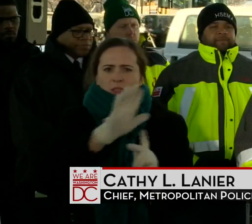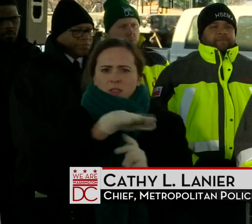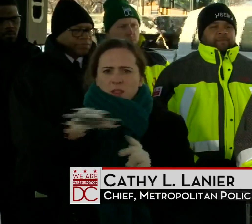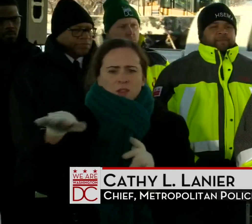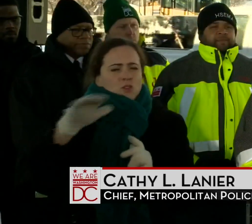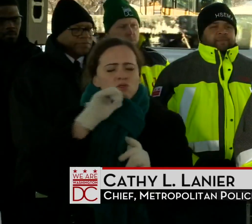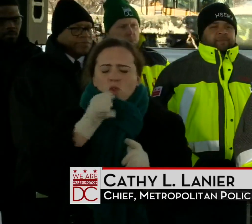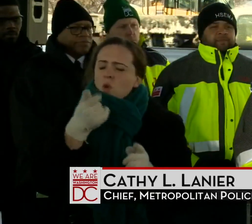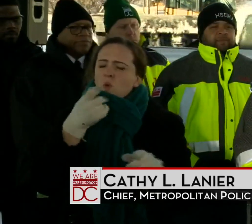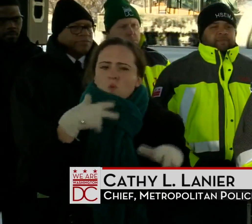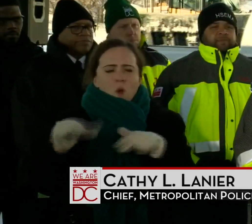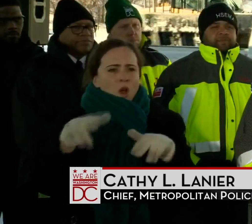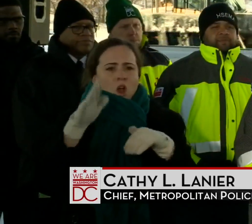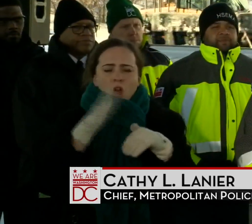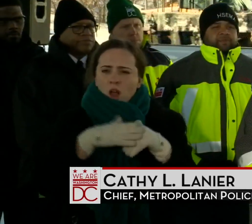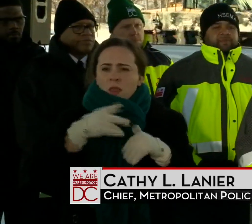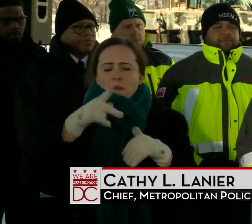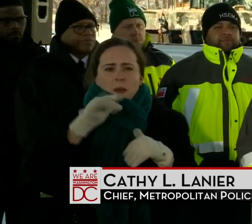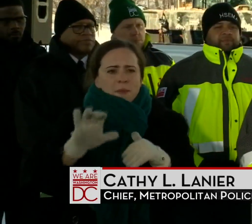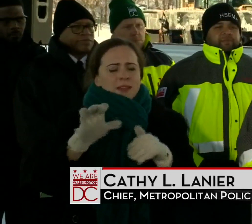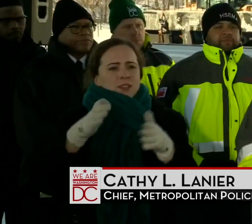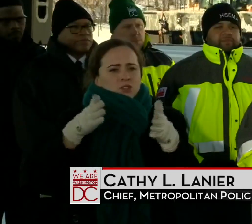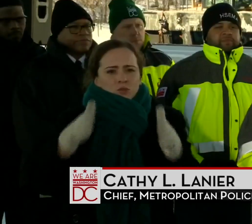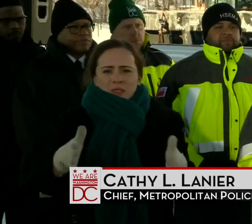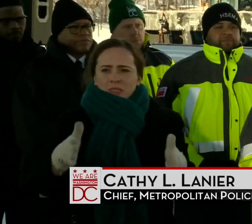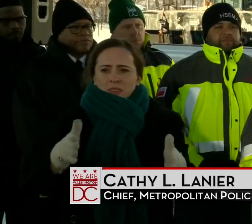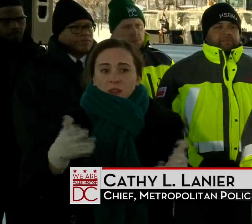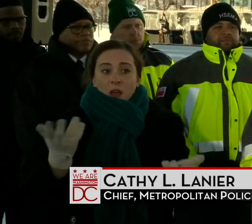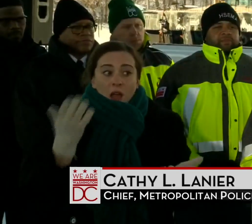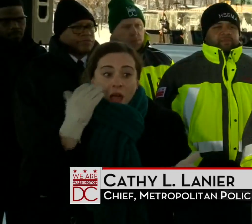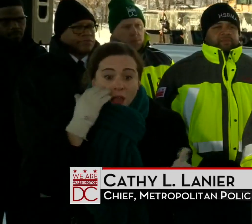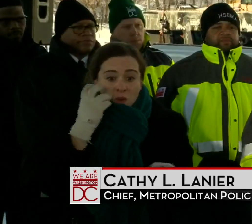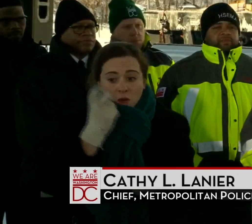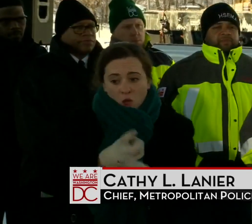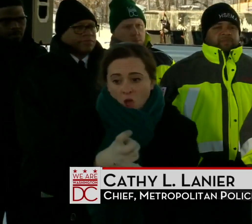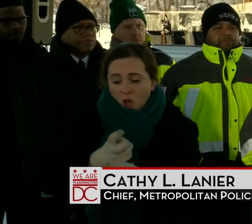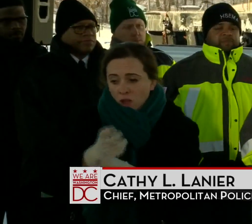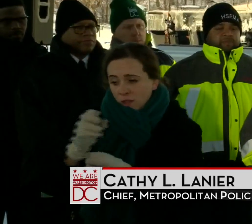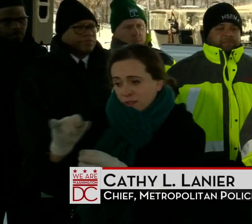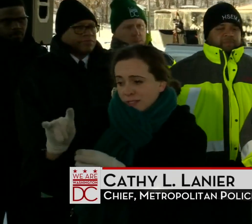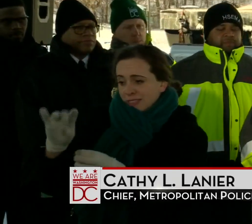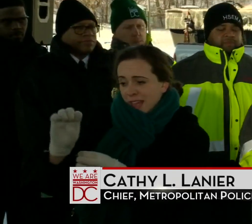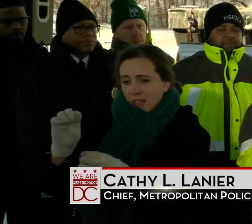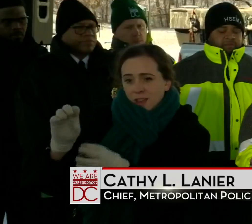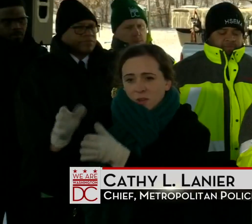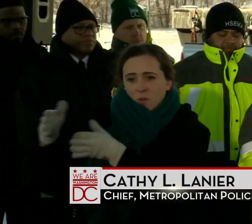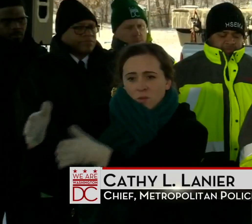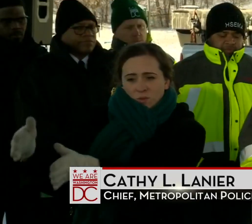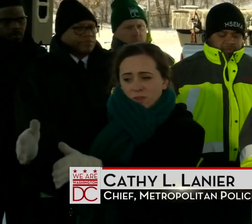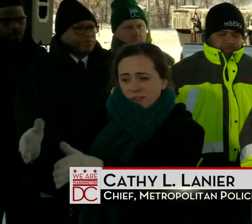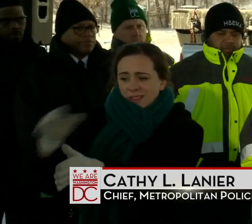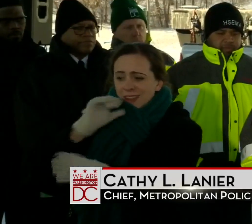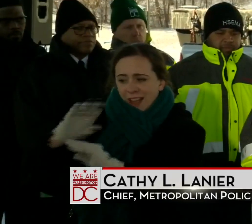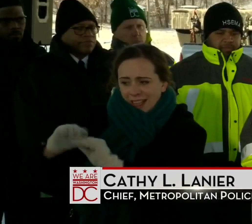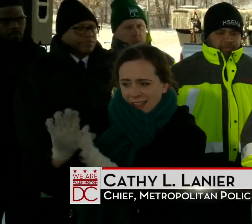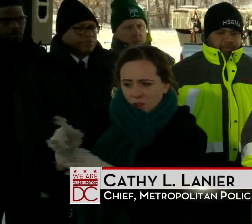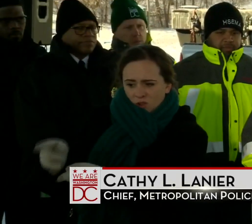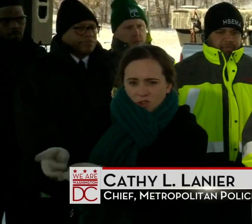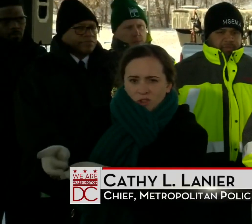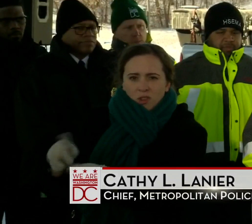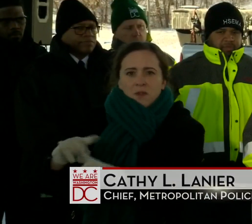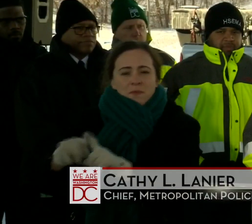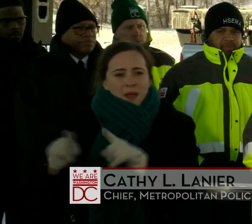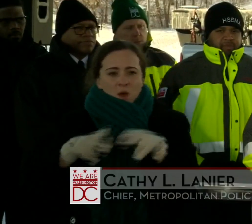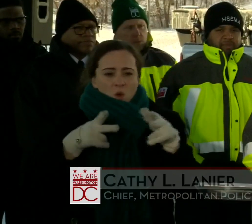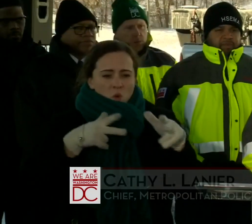to not be walking out on the public streets. I know it is difficult to walk on the side because it's not clear either. But walking down the